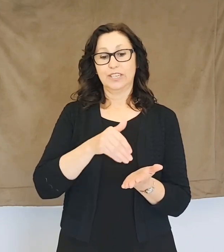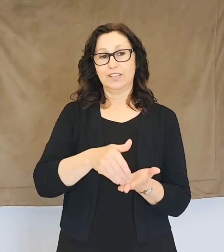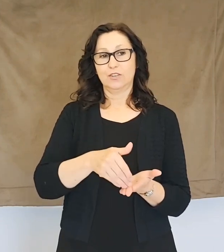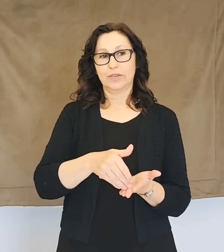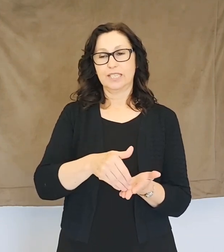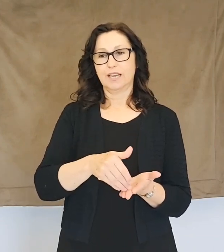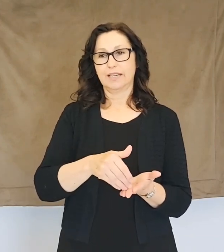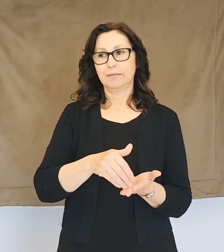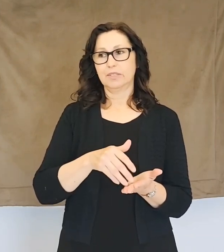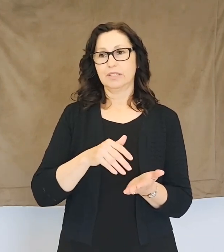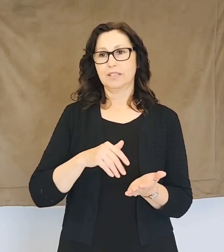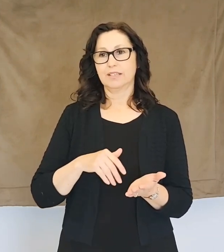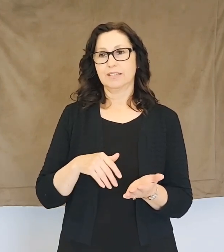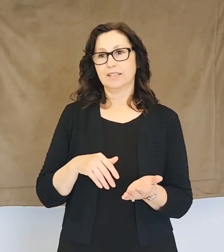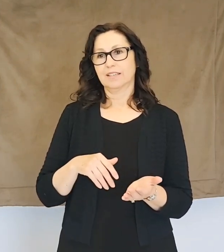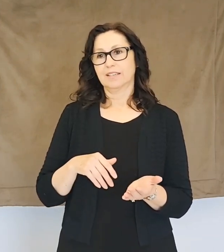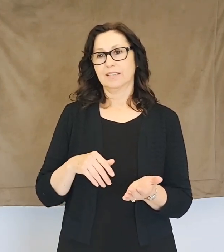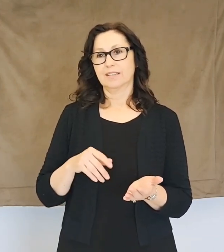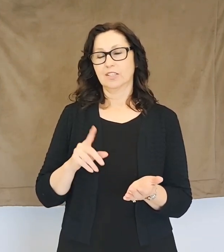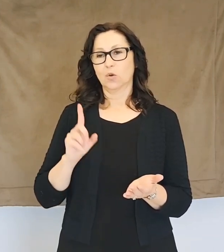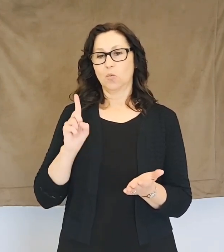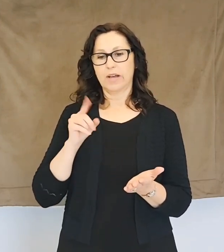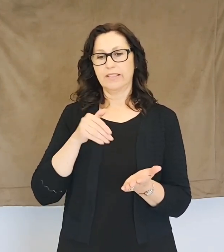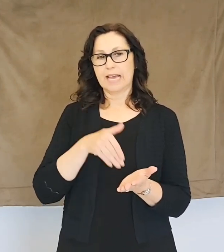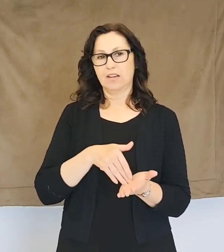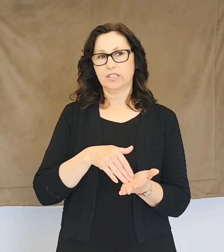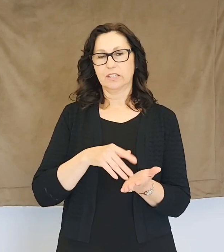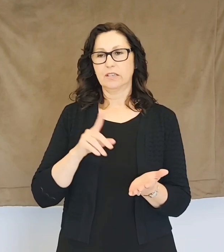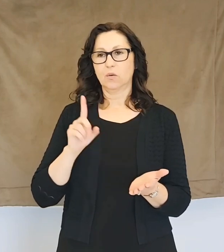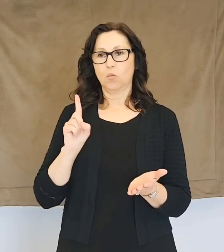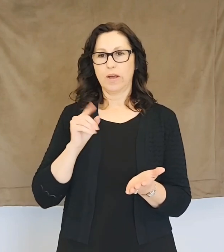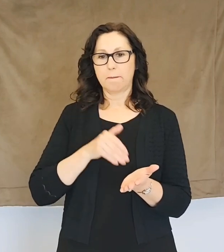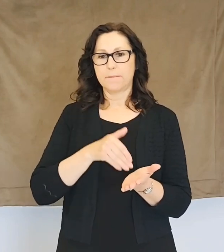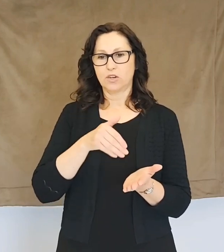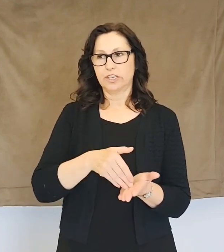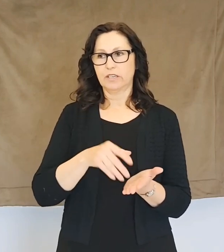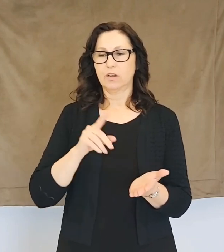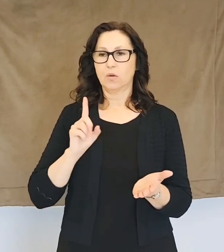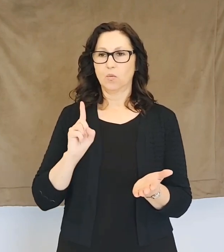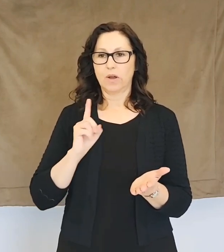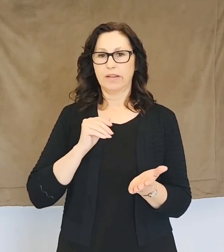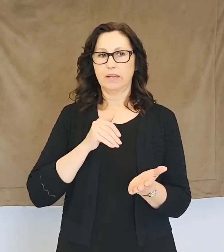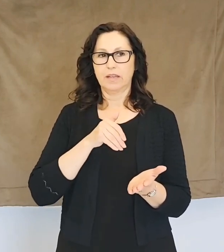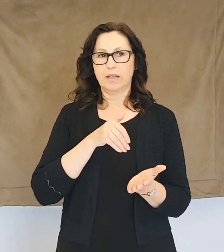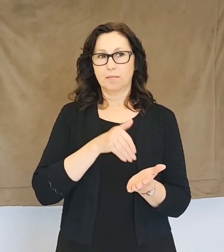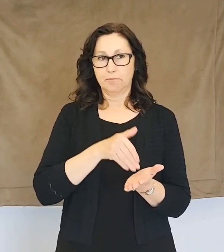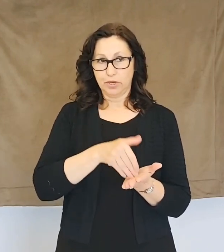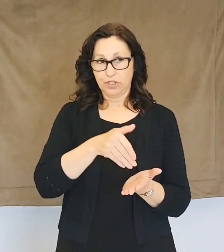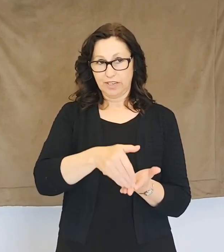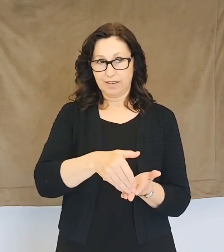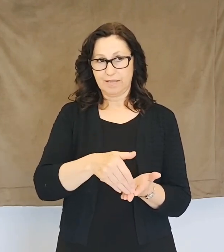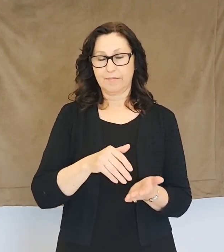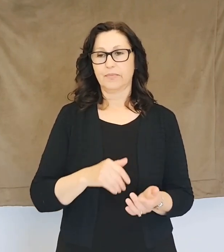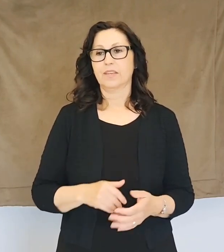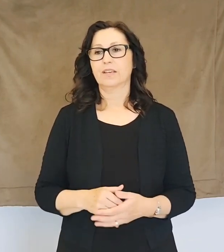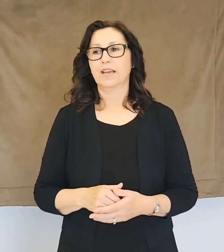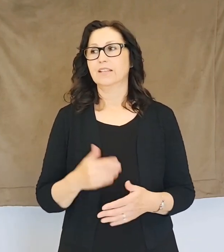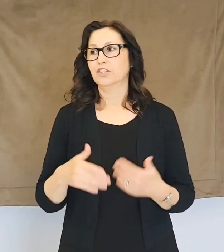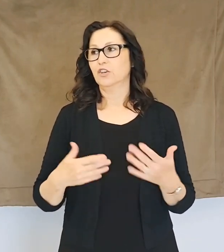1,000,000,000 3 times. So 1,000, 1,000,000, 1,000,000,000. And then you go